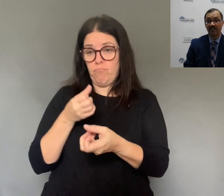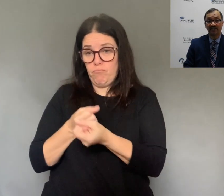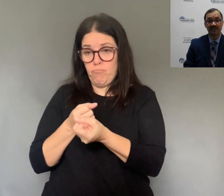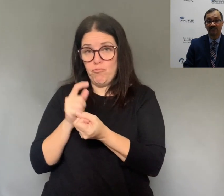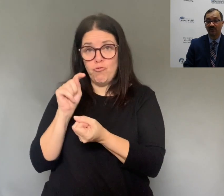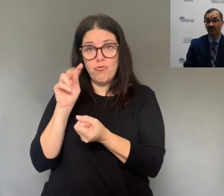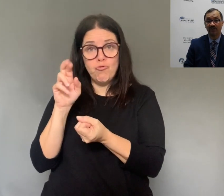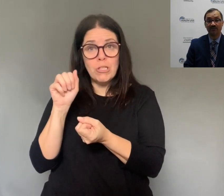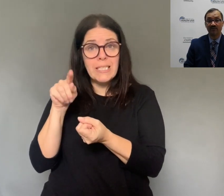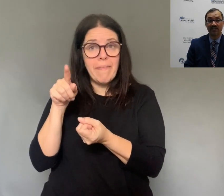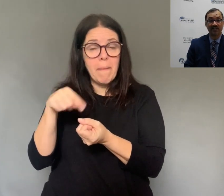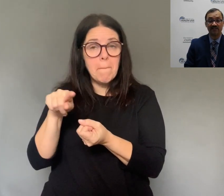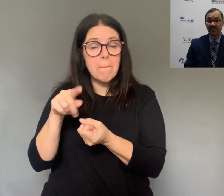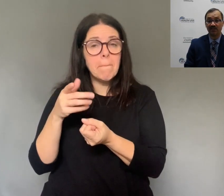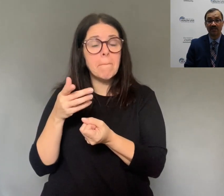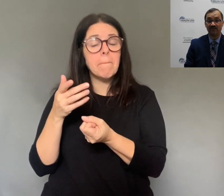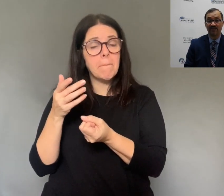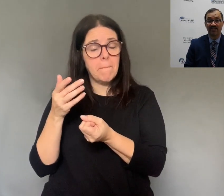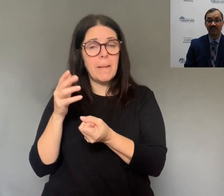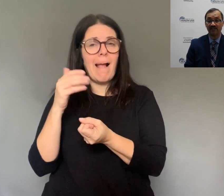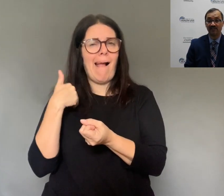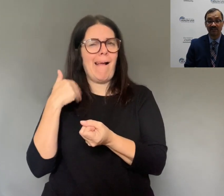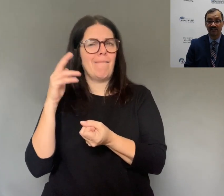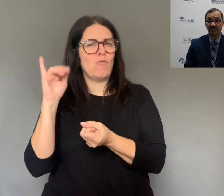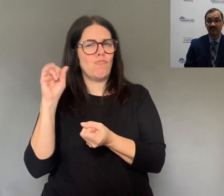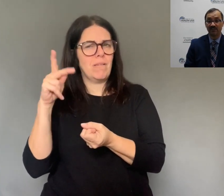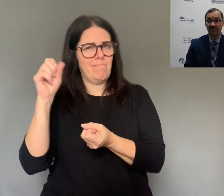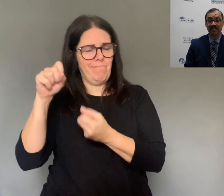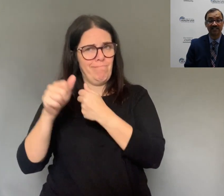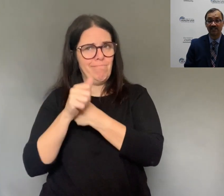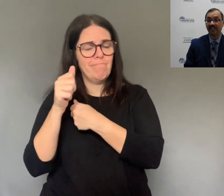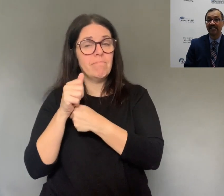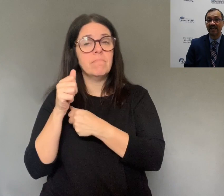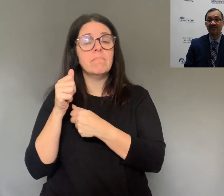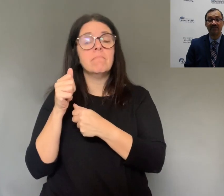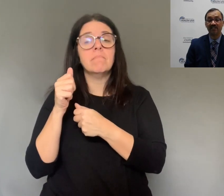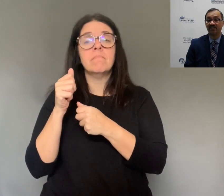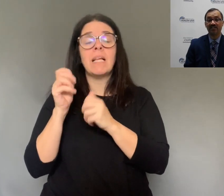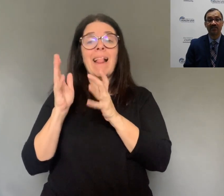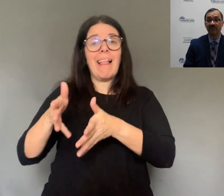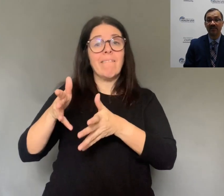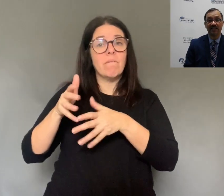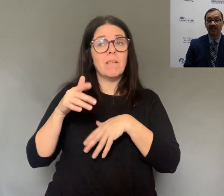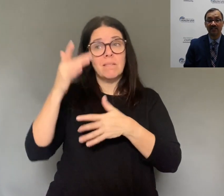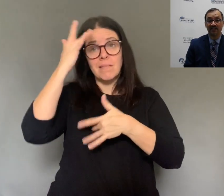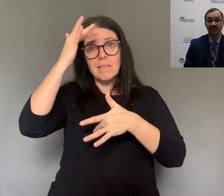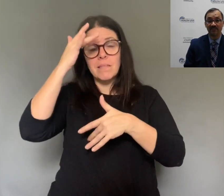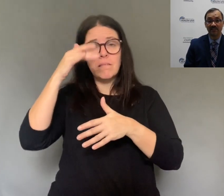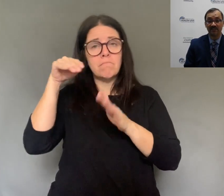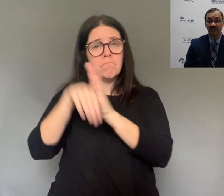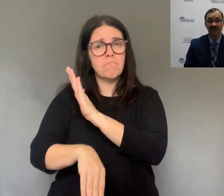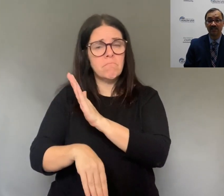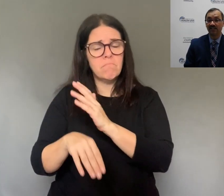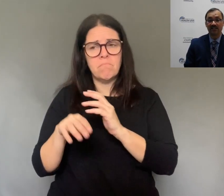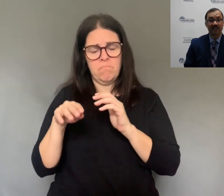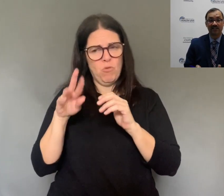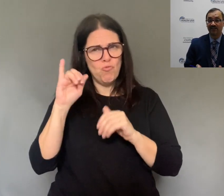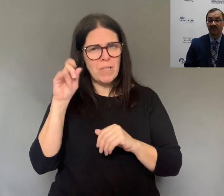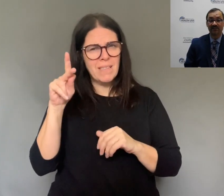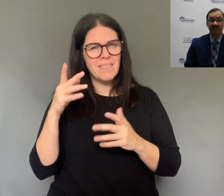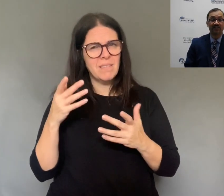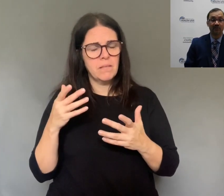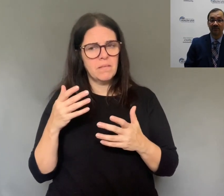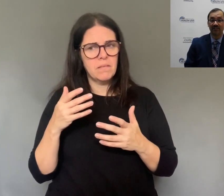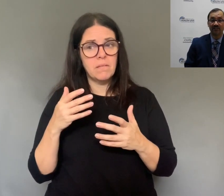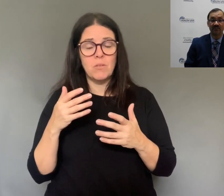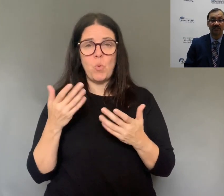right answer. If you're looking for a right answer, I don't have a right answer. There's a risk, just like every decisions we make in clinical medicine. There's a